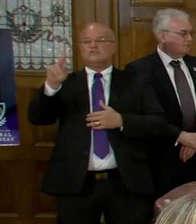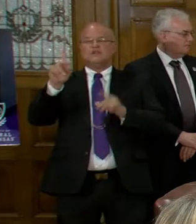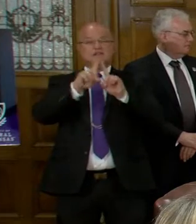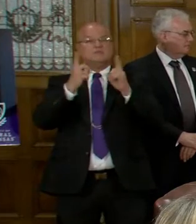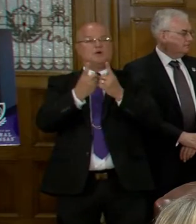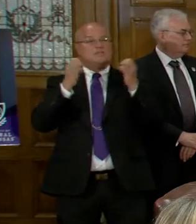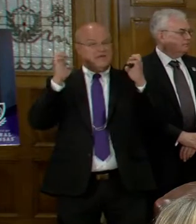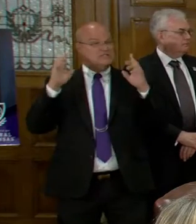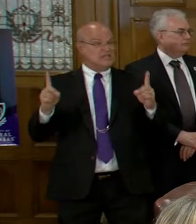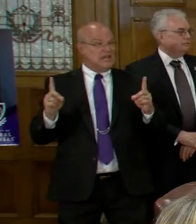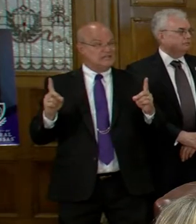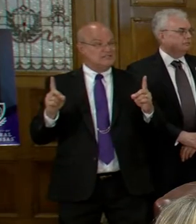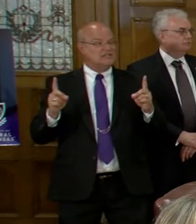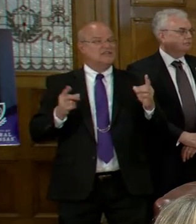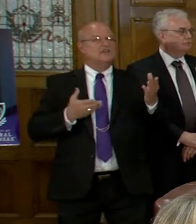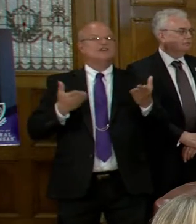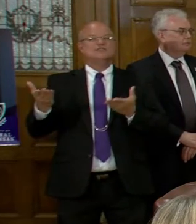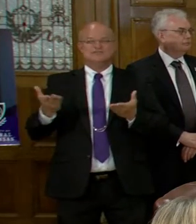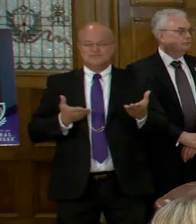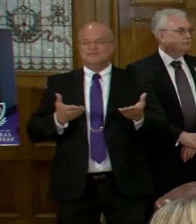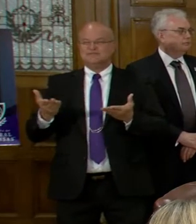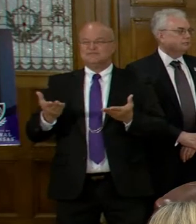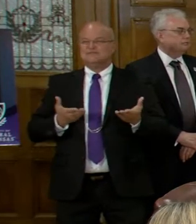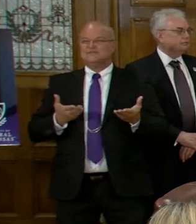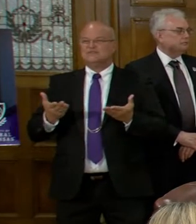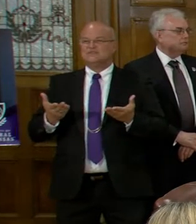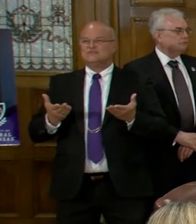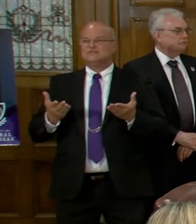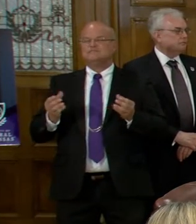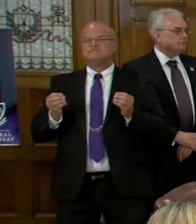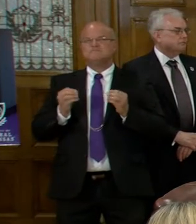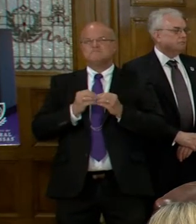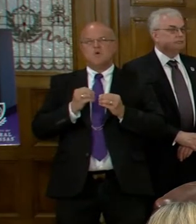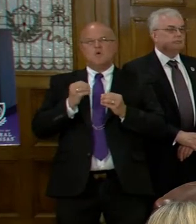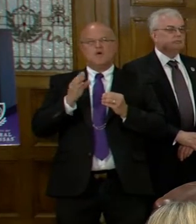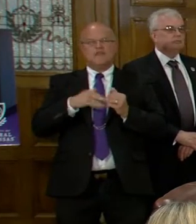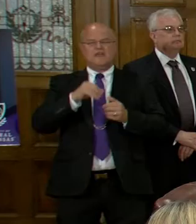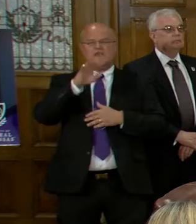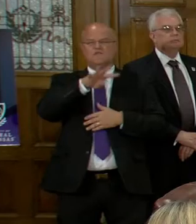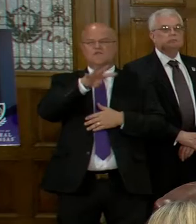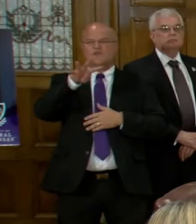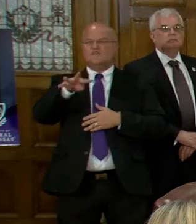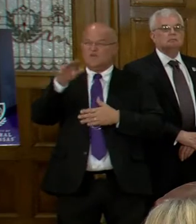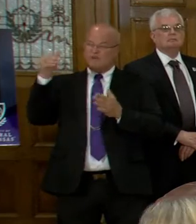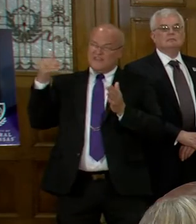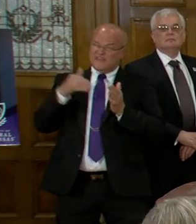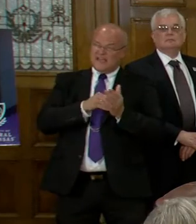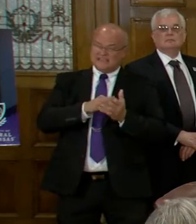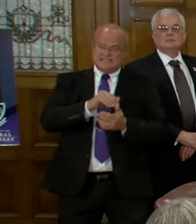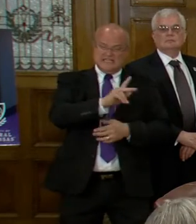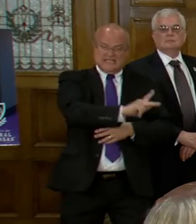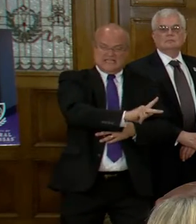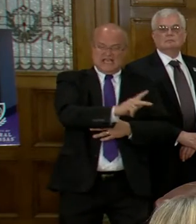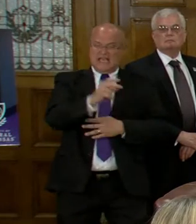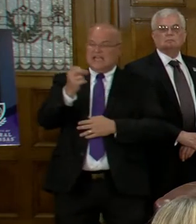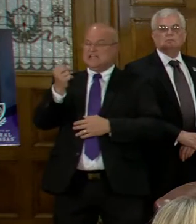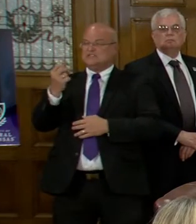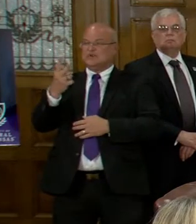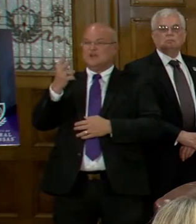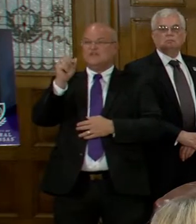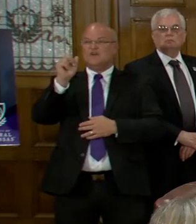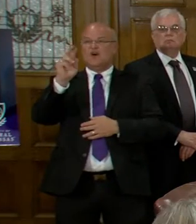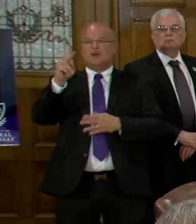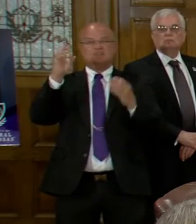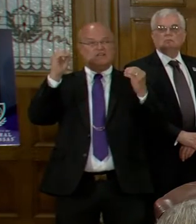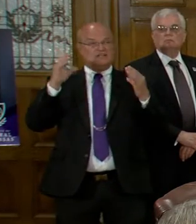of Education, serves over 44,000 K-12 Arkansas